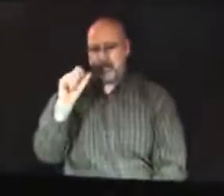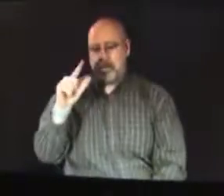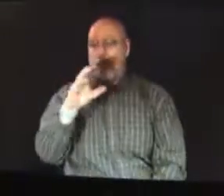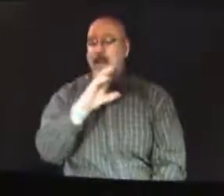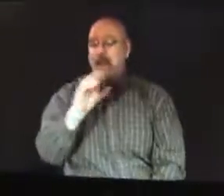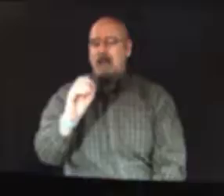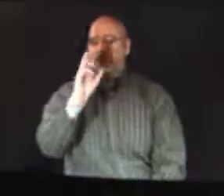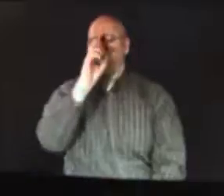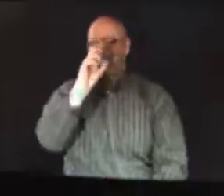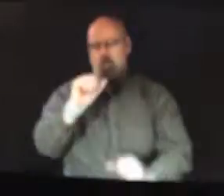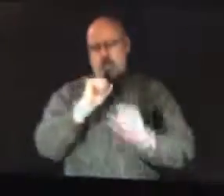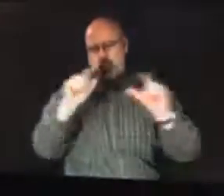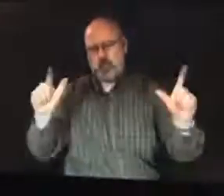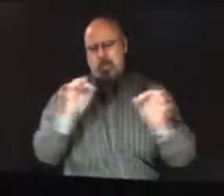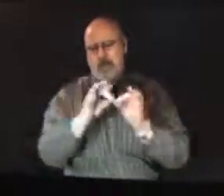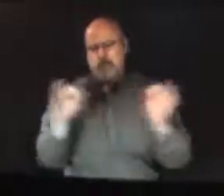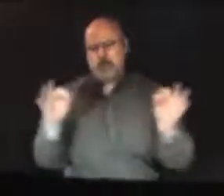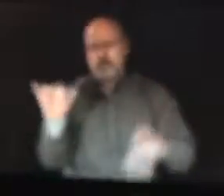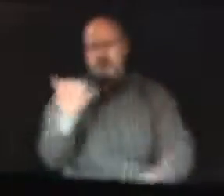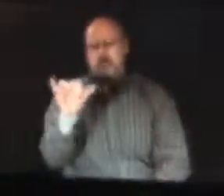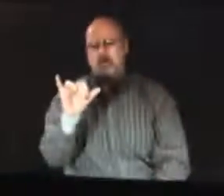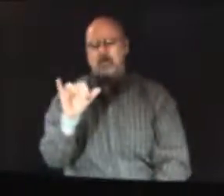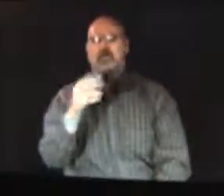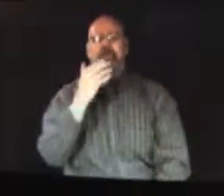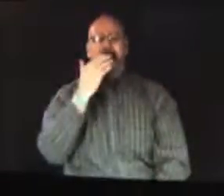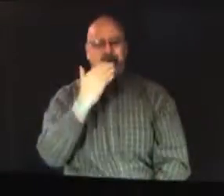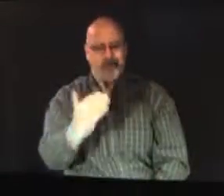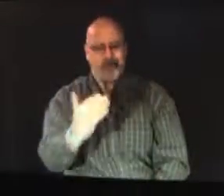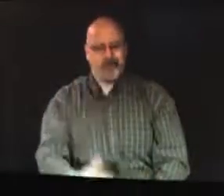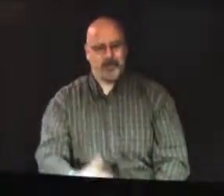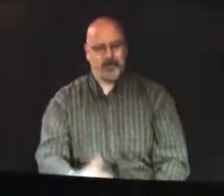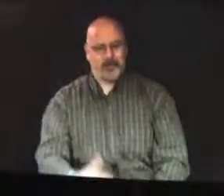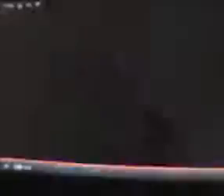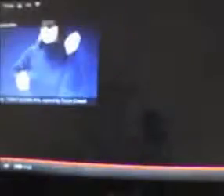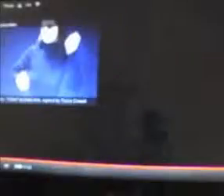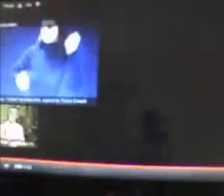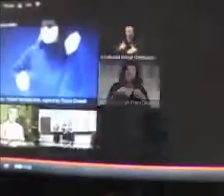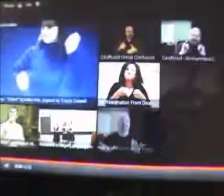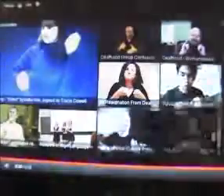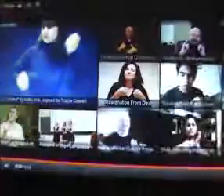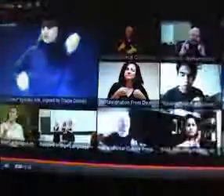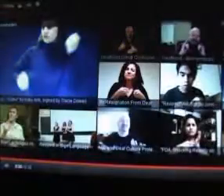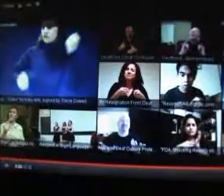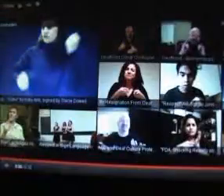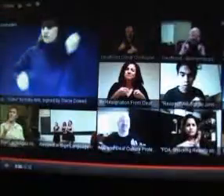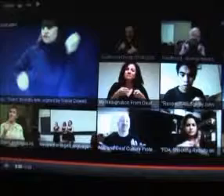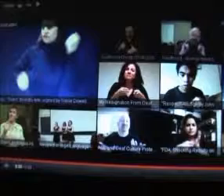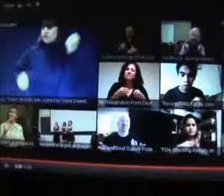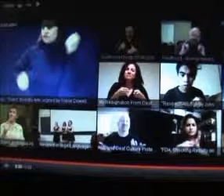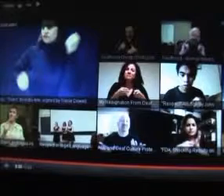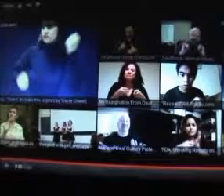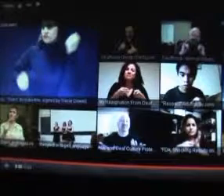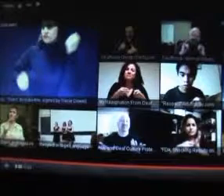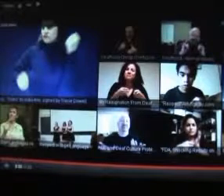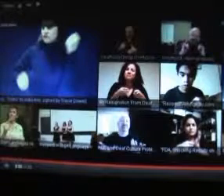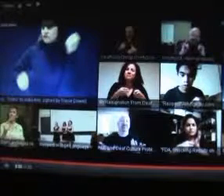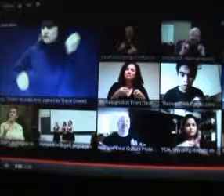I just want to say, please respect ASL and other languages. It is very important.